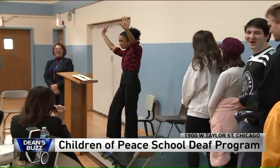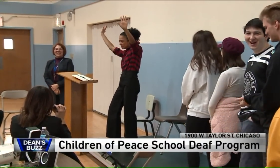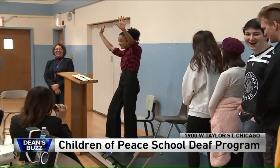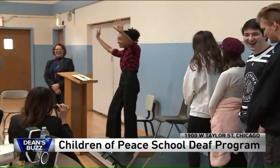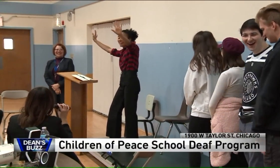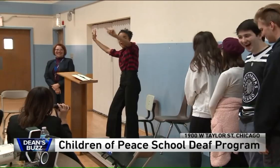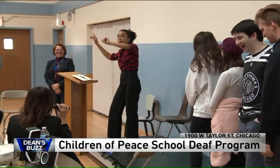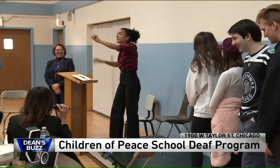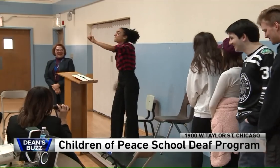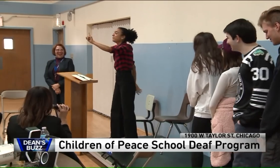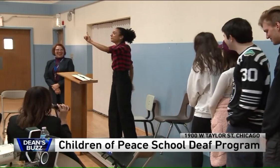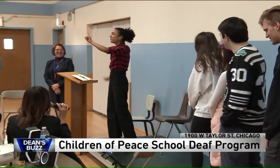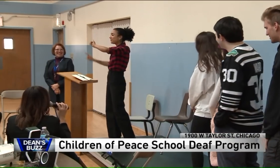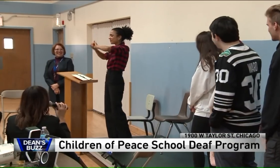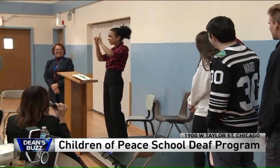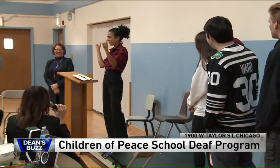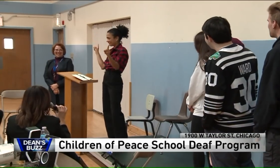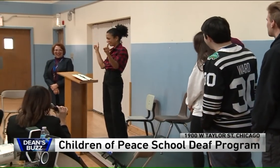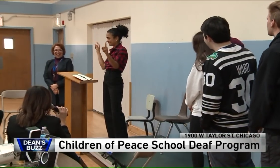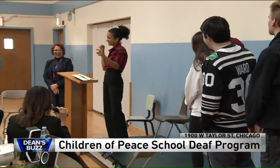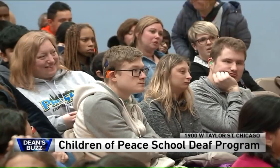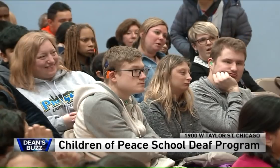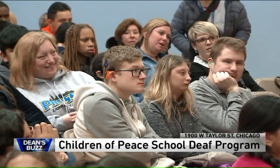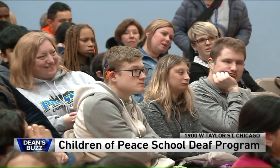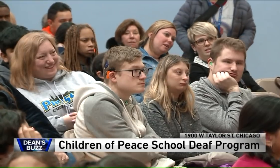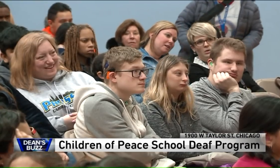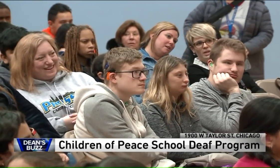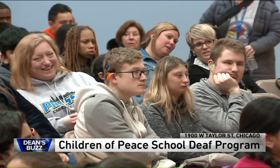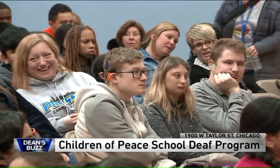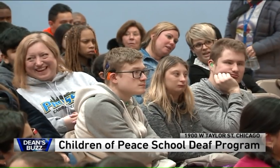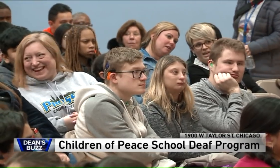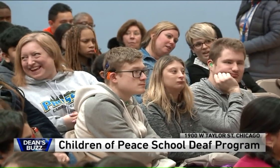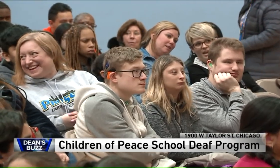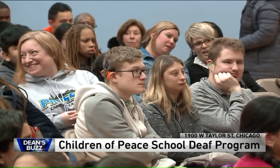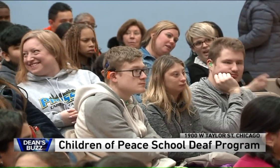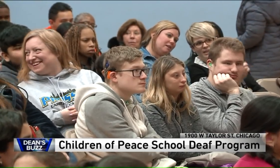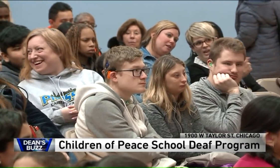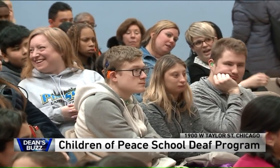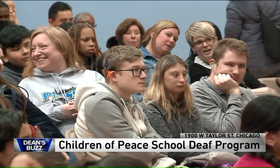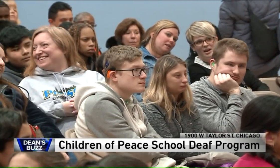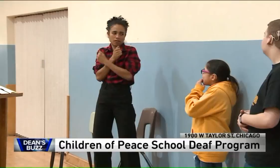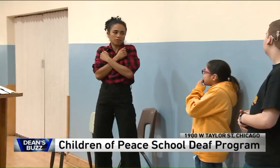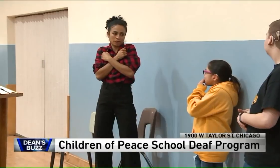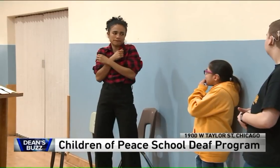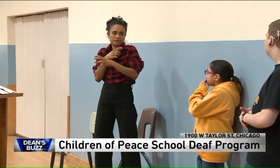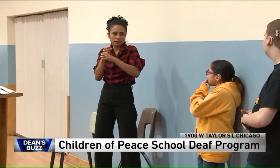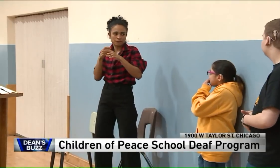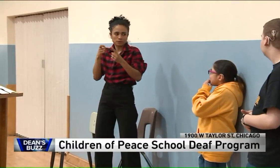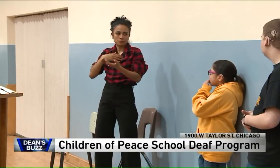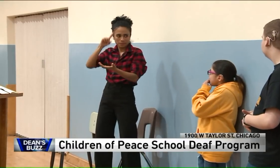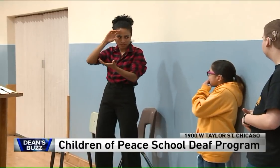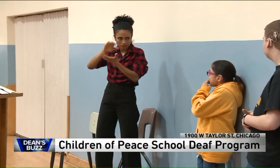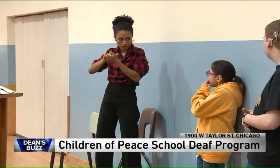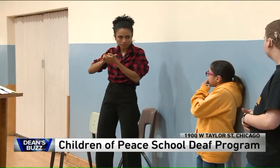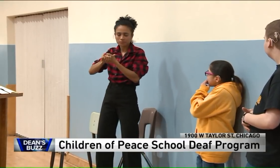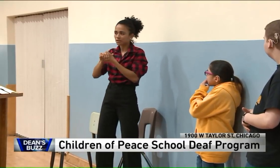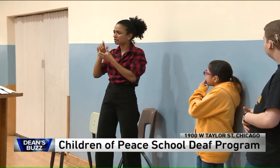their questions about her on-screen and off-screen experiences. After the program, I sat down with Lauren and her